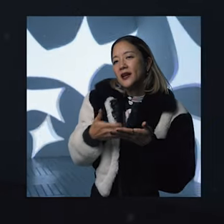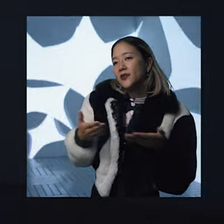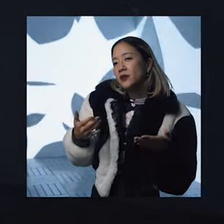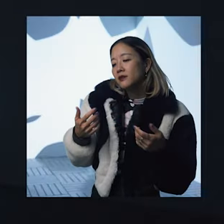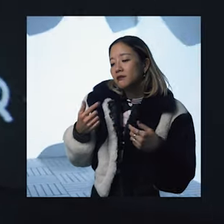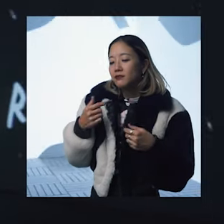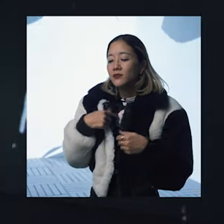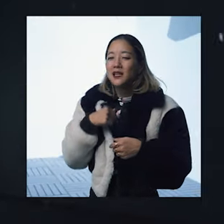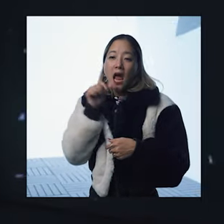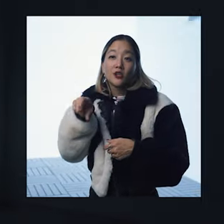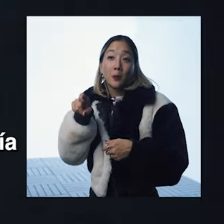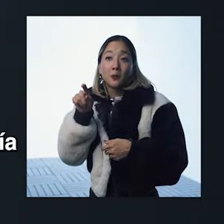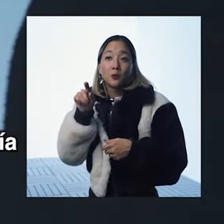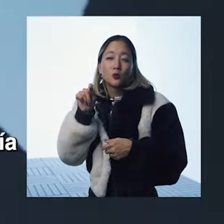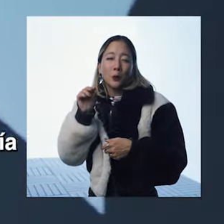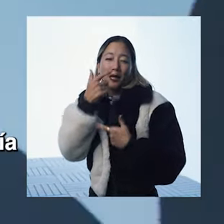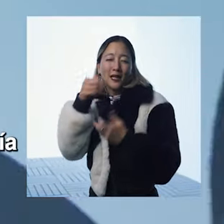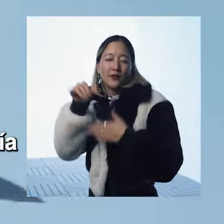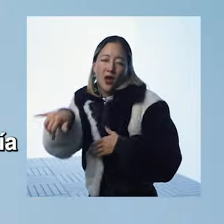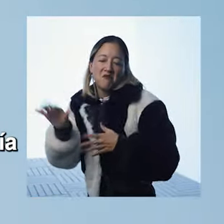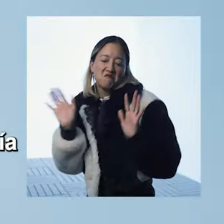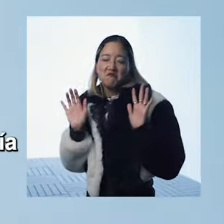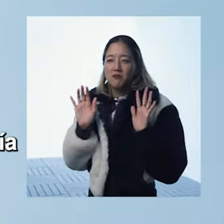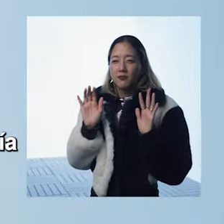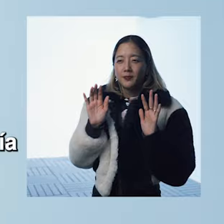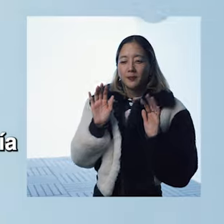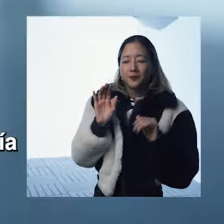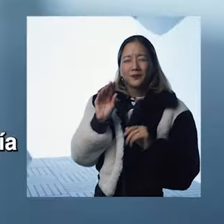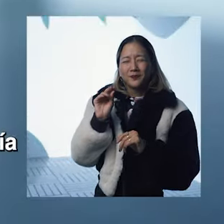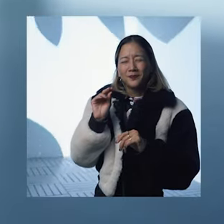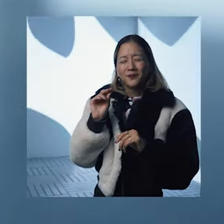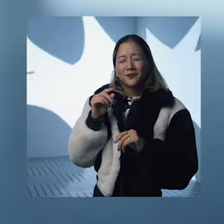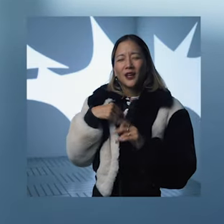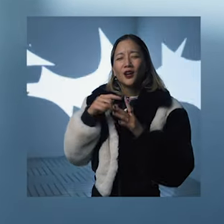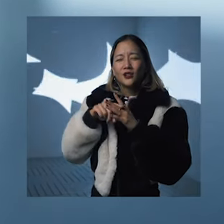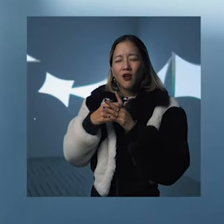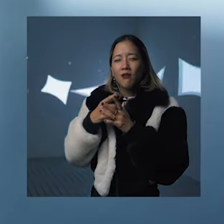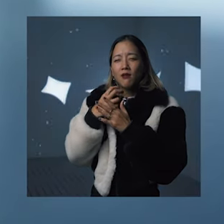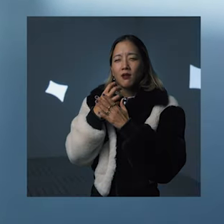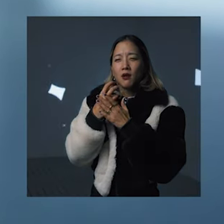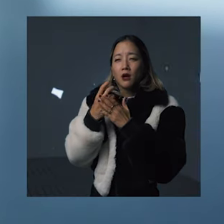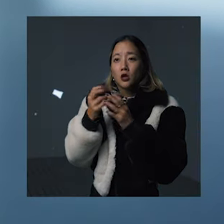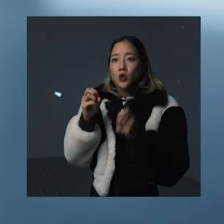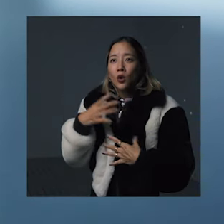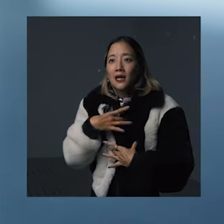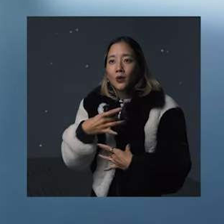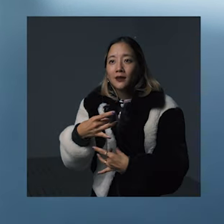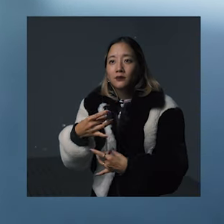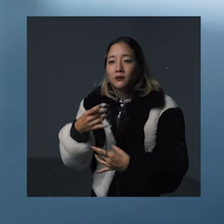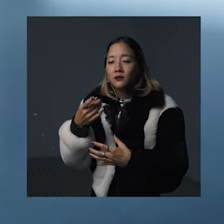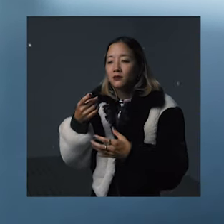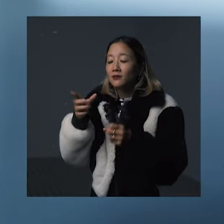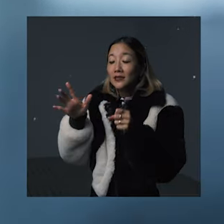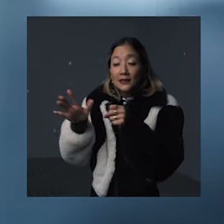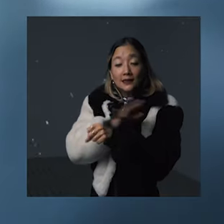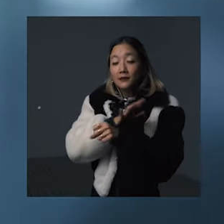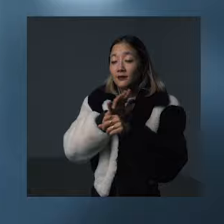chose to ignore it. I was also kind of told I'm not supposed to be interested in it. I just thought it wasn't my thing. But then I got into